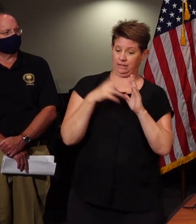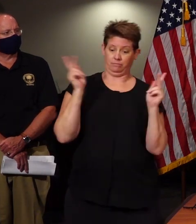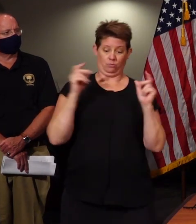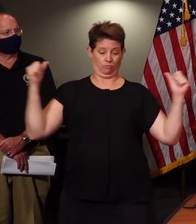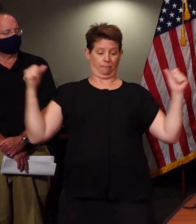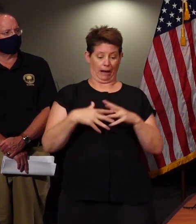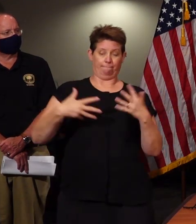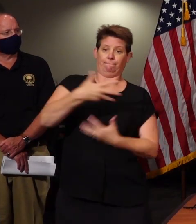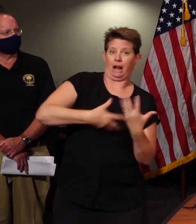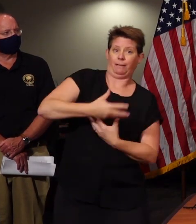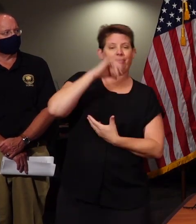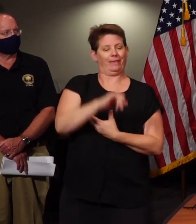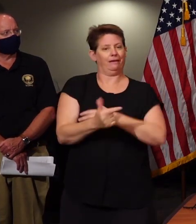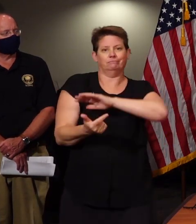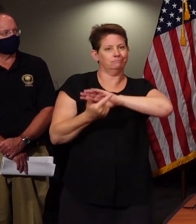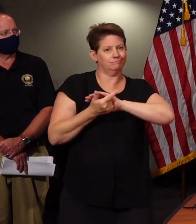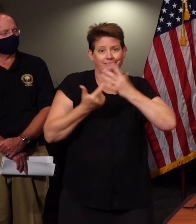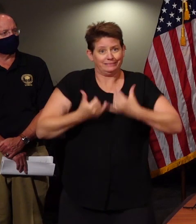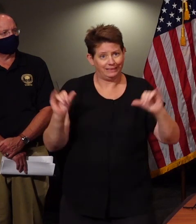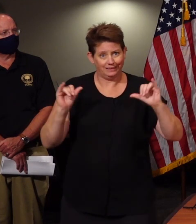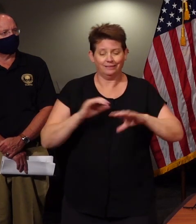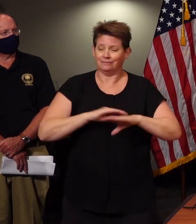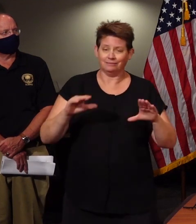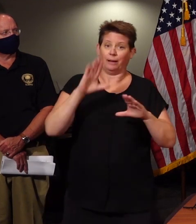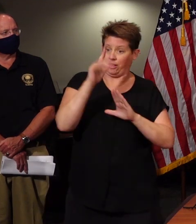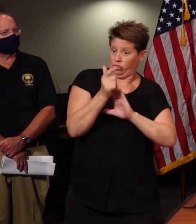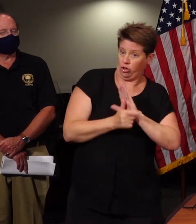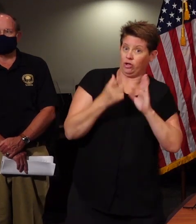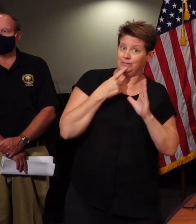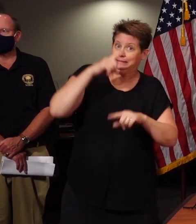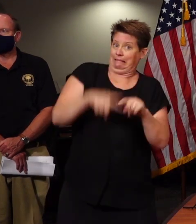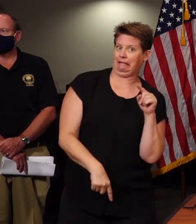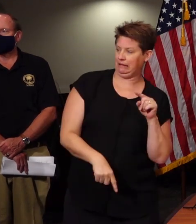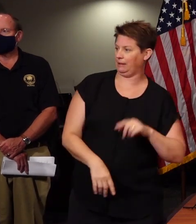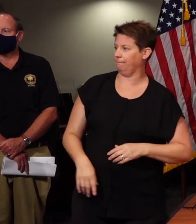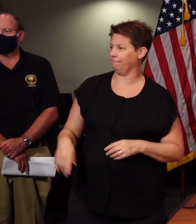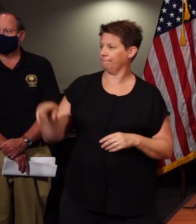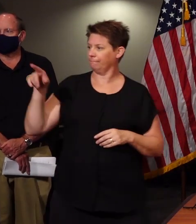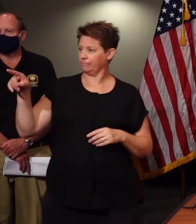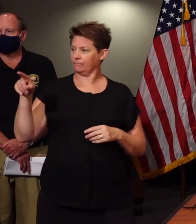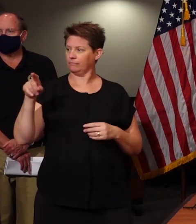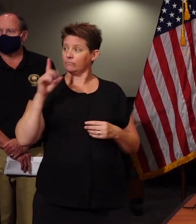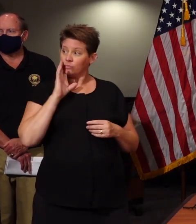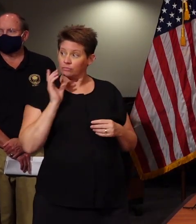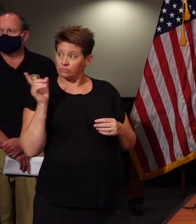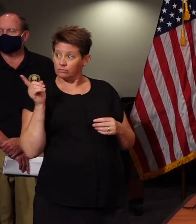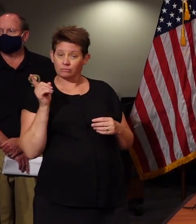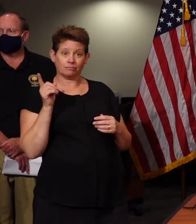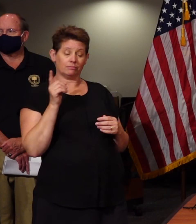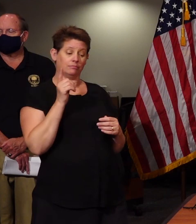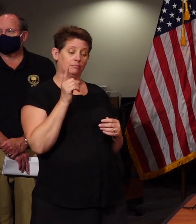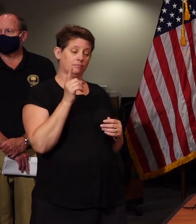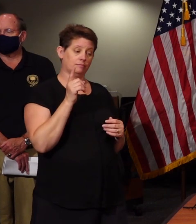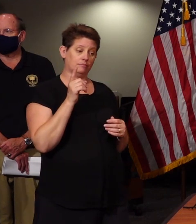together. And those are prohibited by law. The president will actually be hosting a crowd at Mount. Sir? The